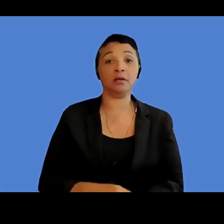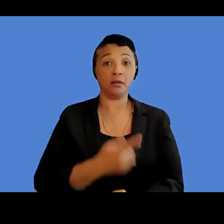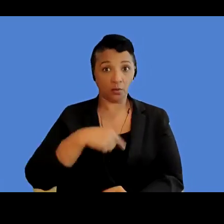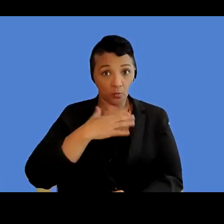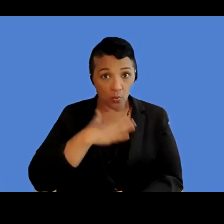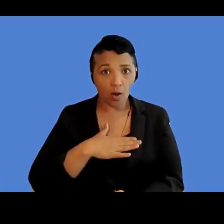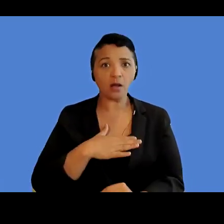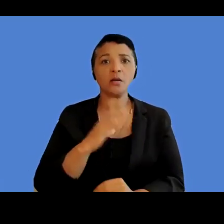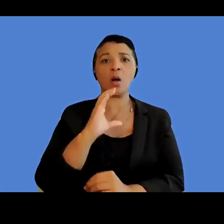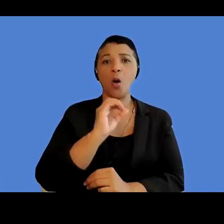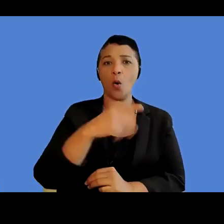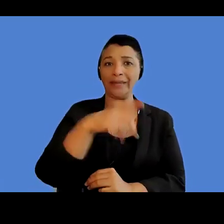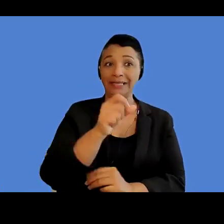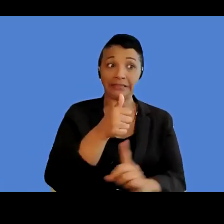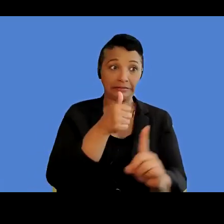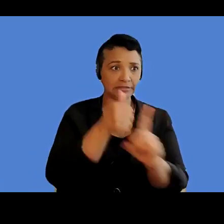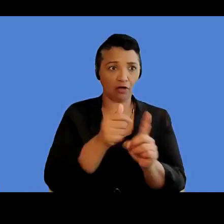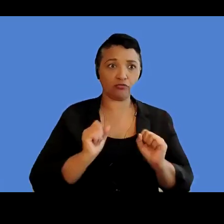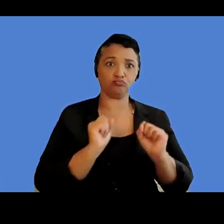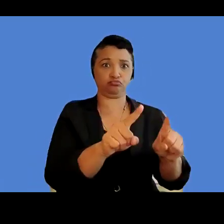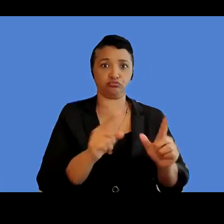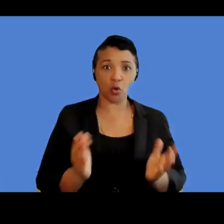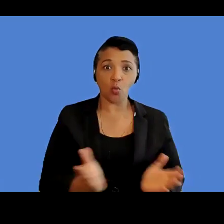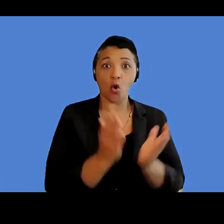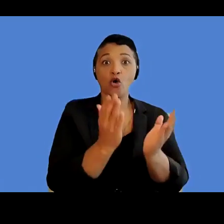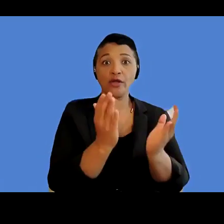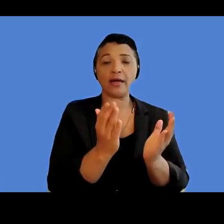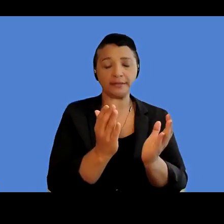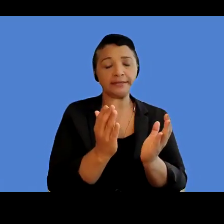doing this by themselves.